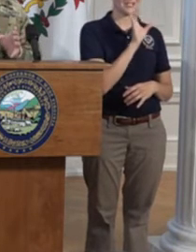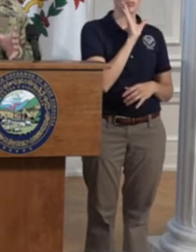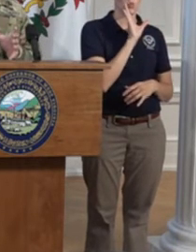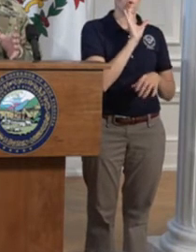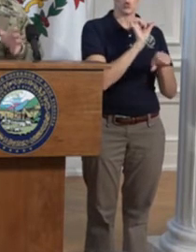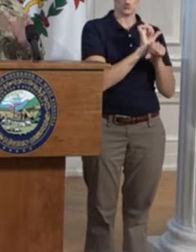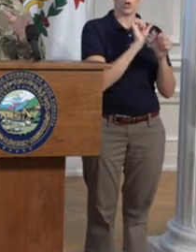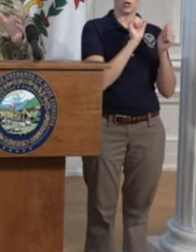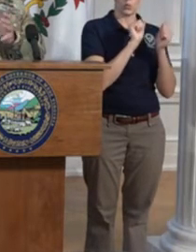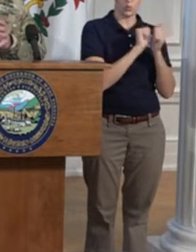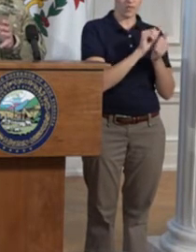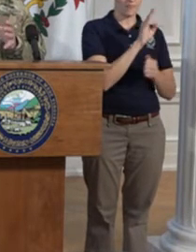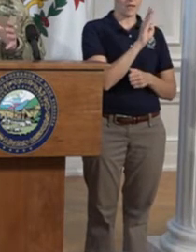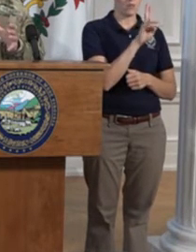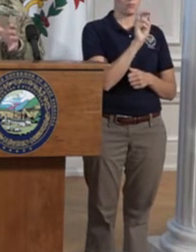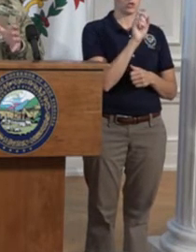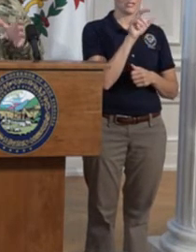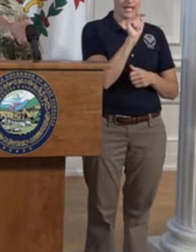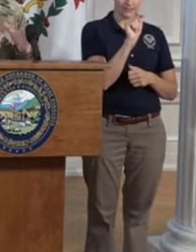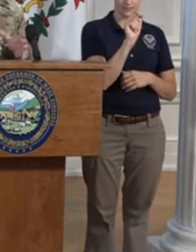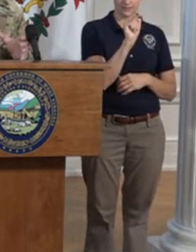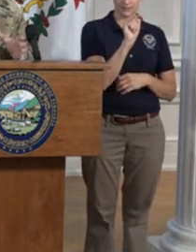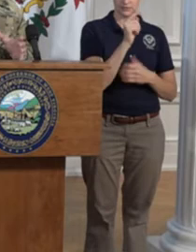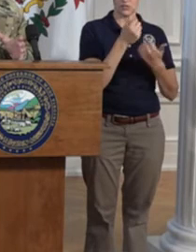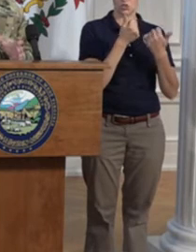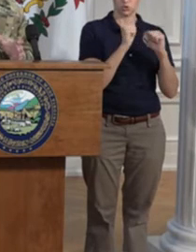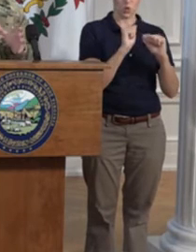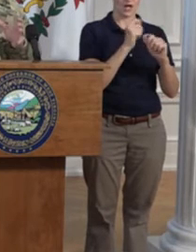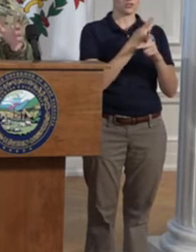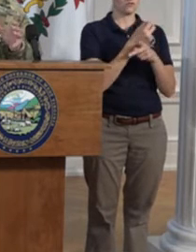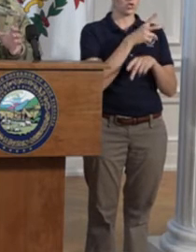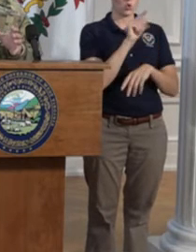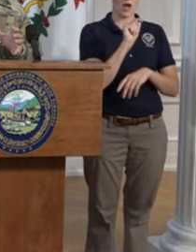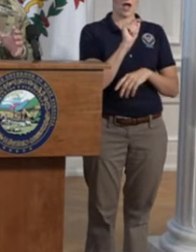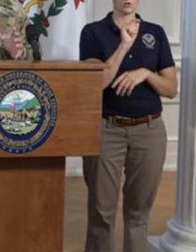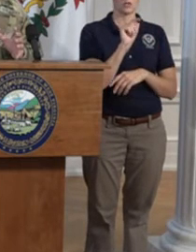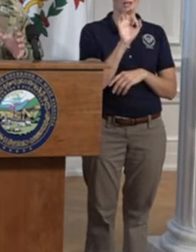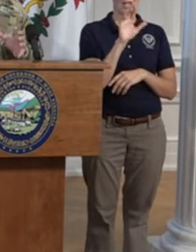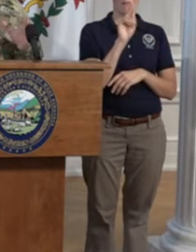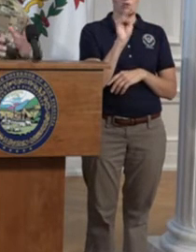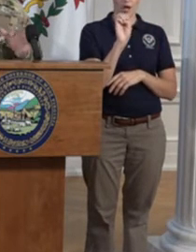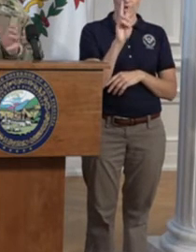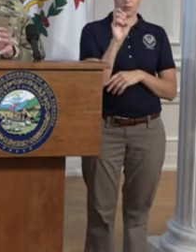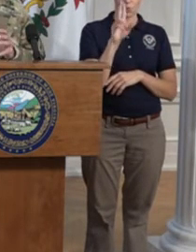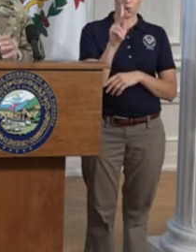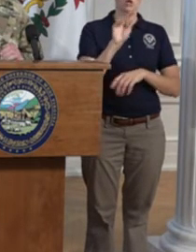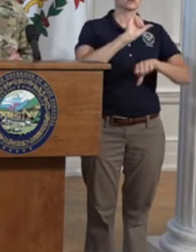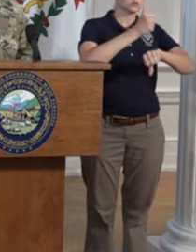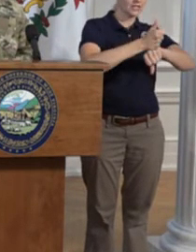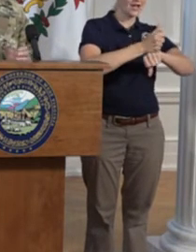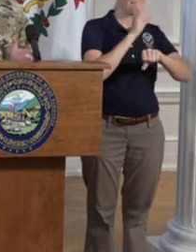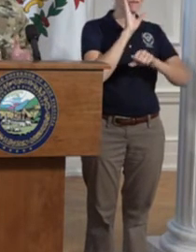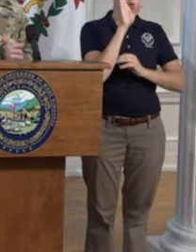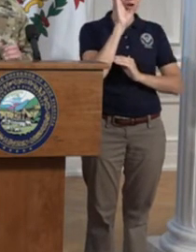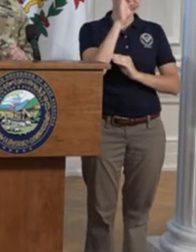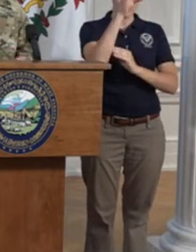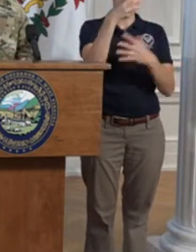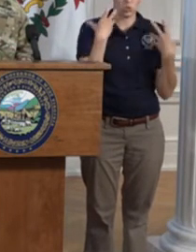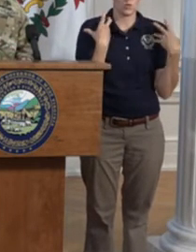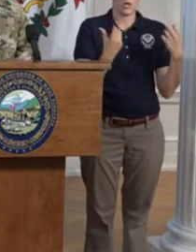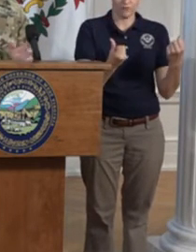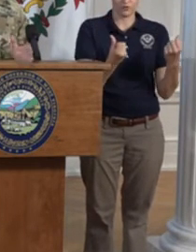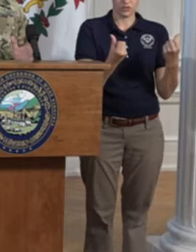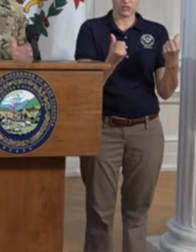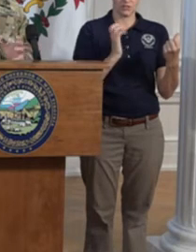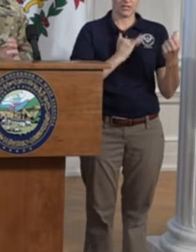and establish through the rest of this administration a framework that can be used for future recovery. And our focus will